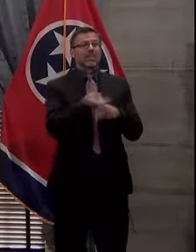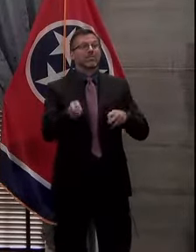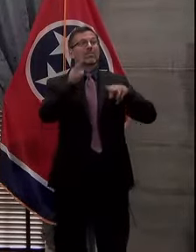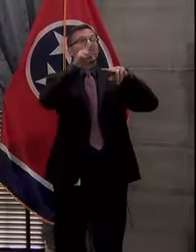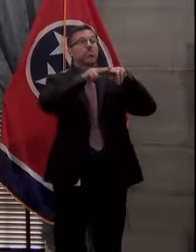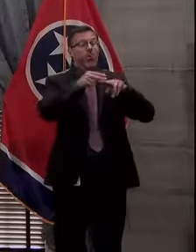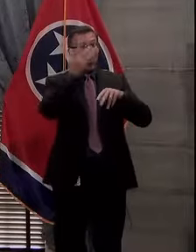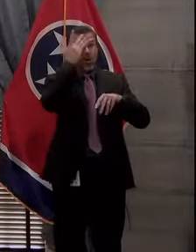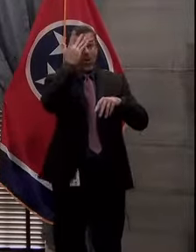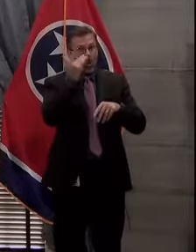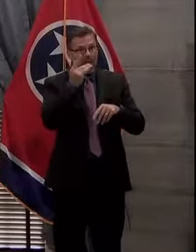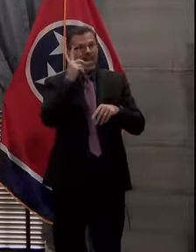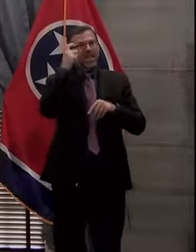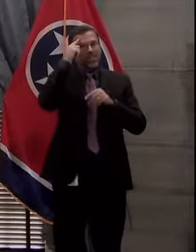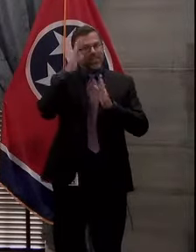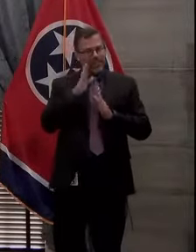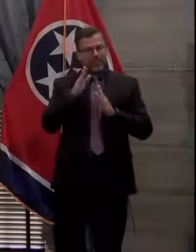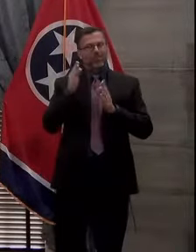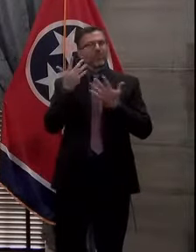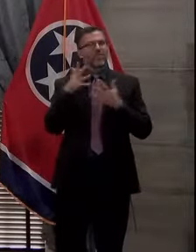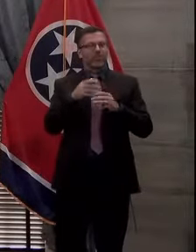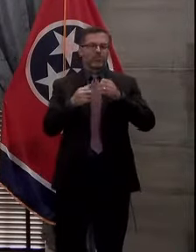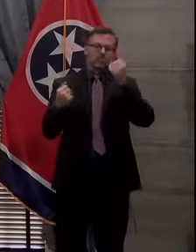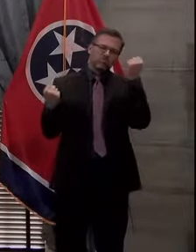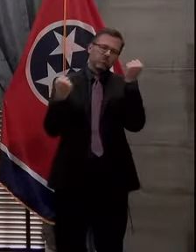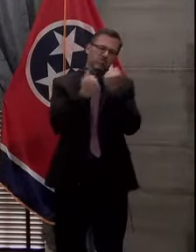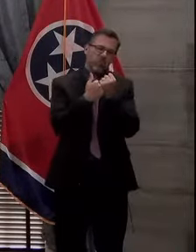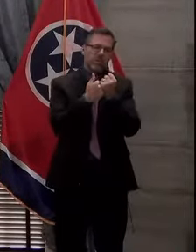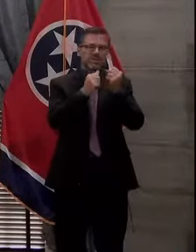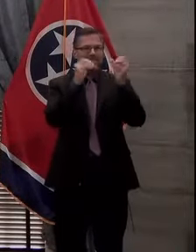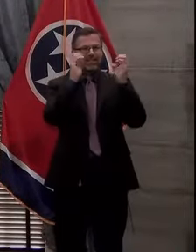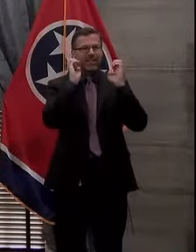invests in education. I know our districts are very grateful for that,